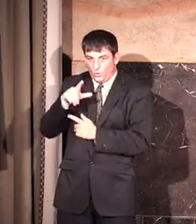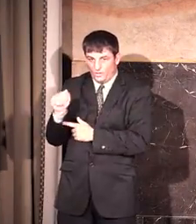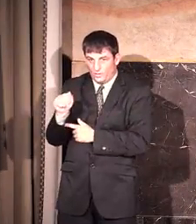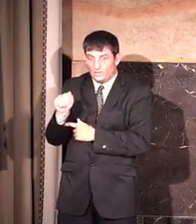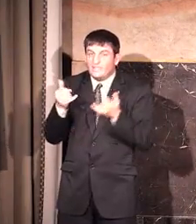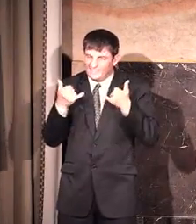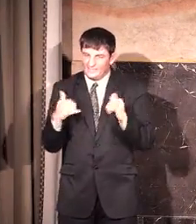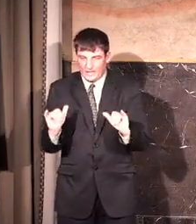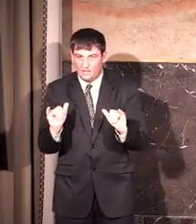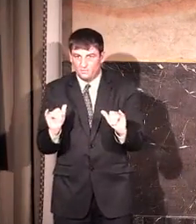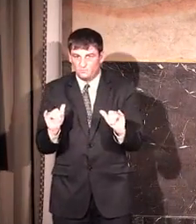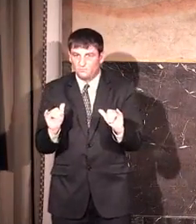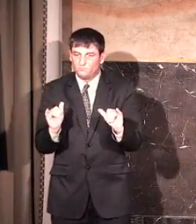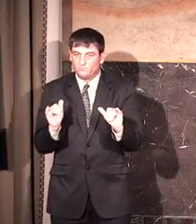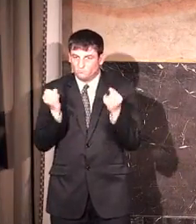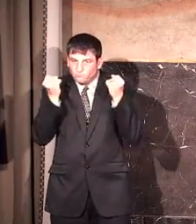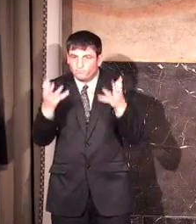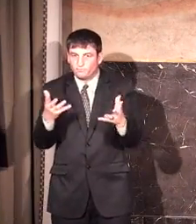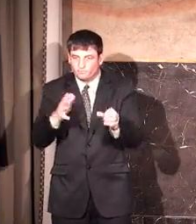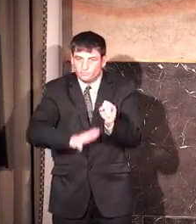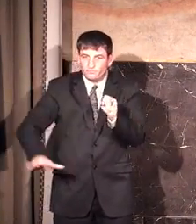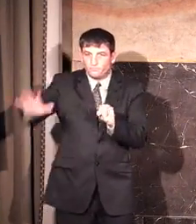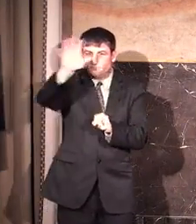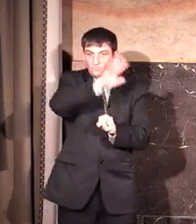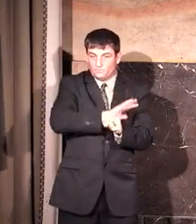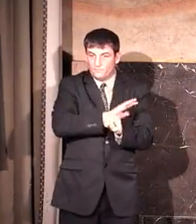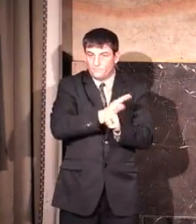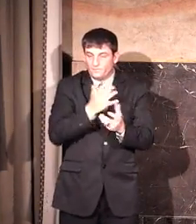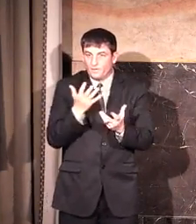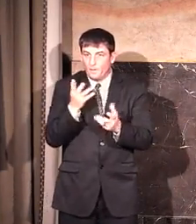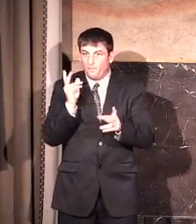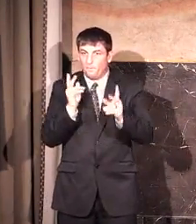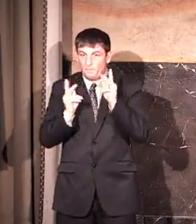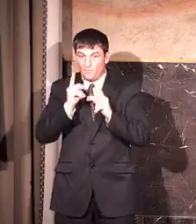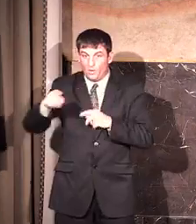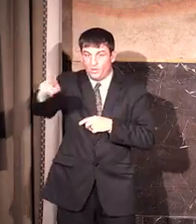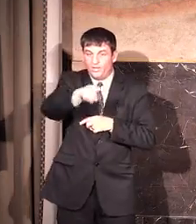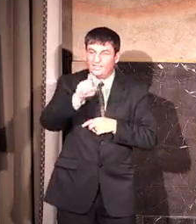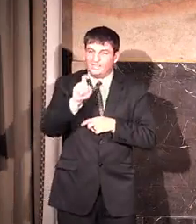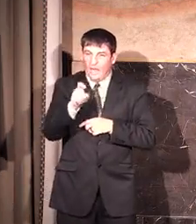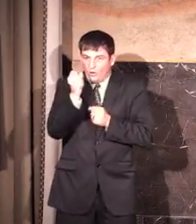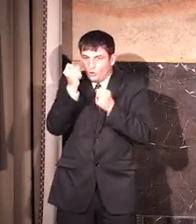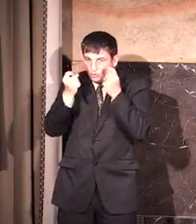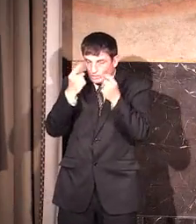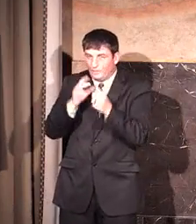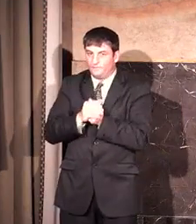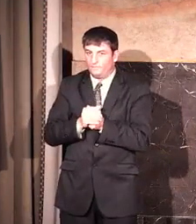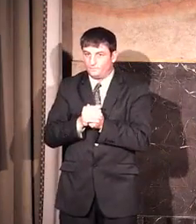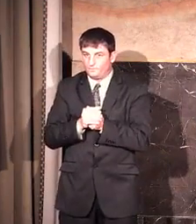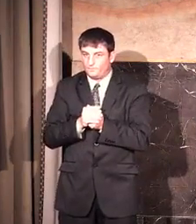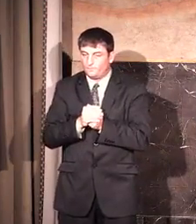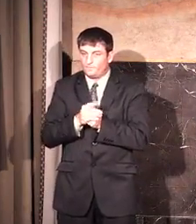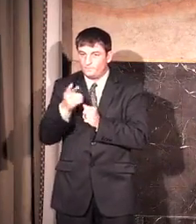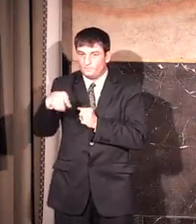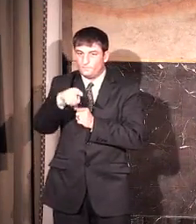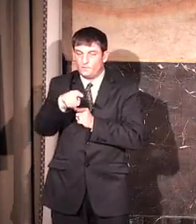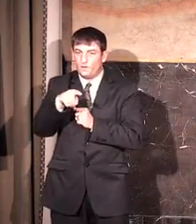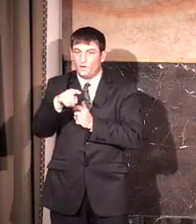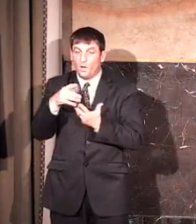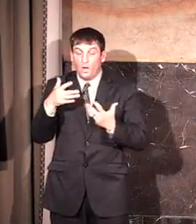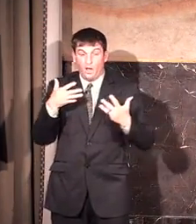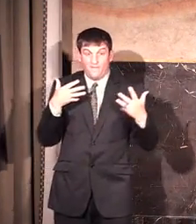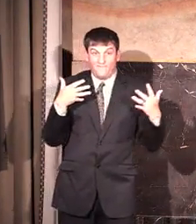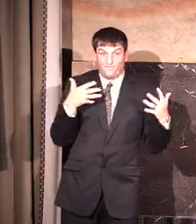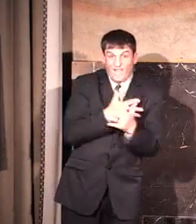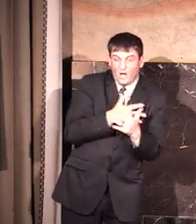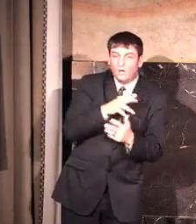COVID, and there's that it's just something that people need to be cognizant of, not overly fearful